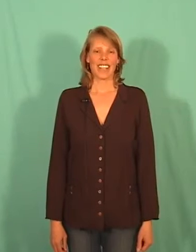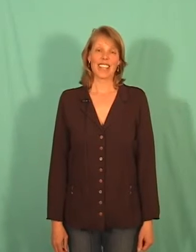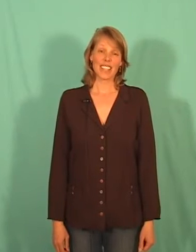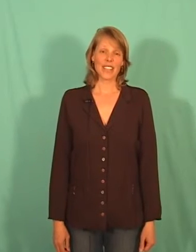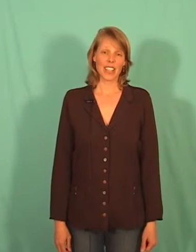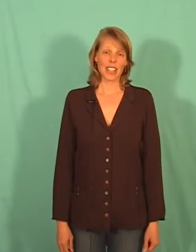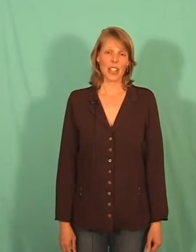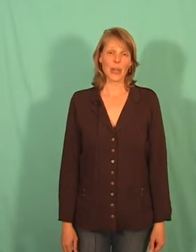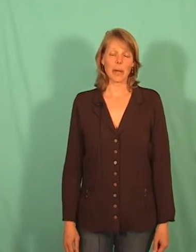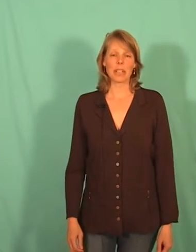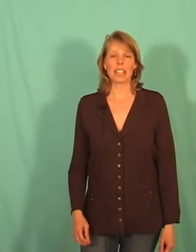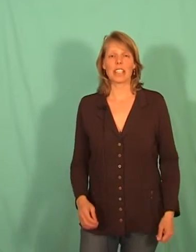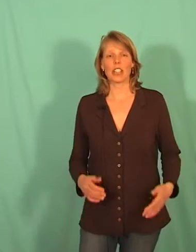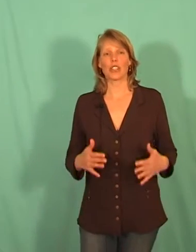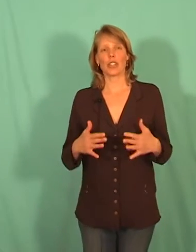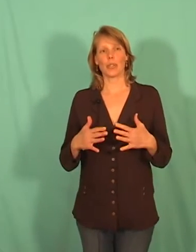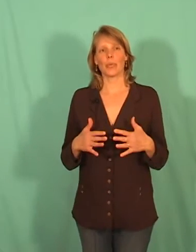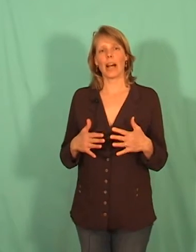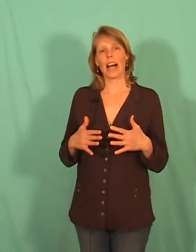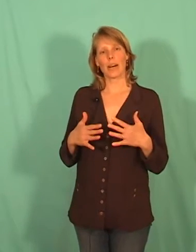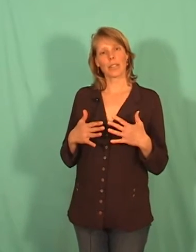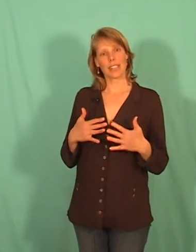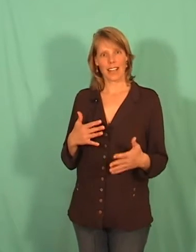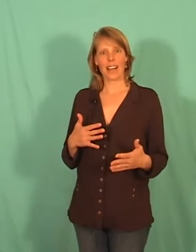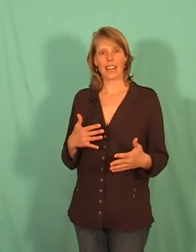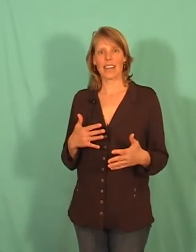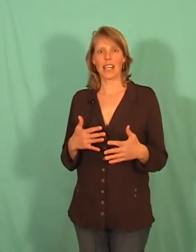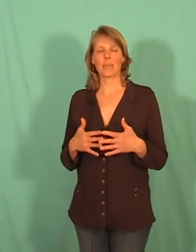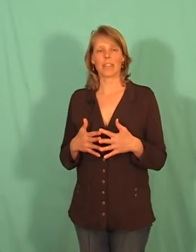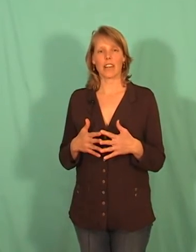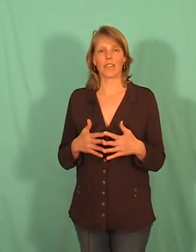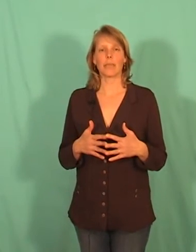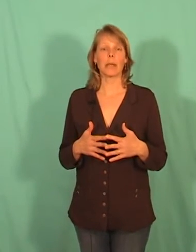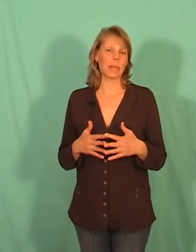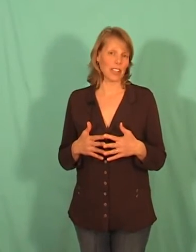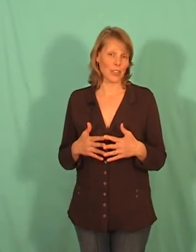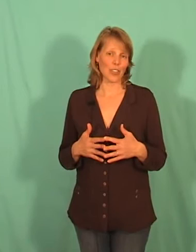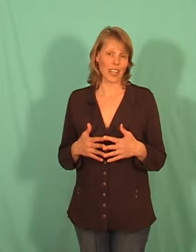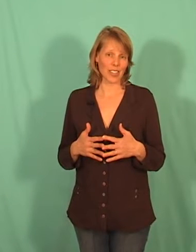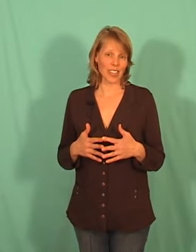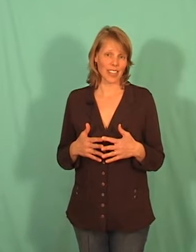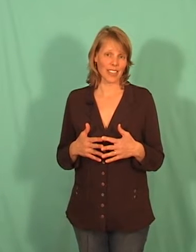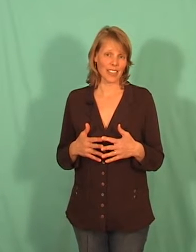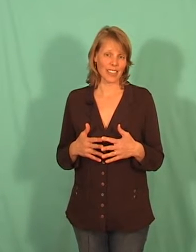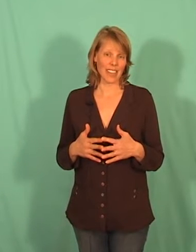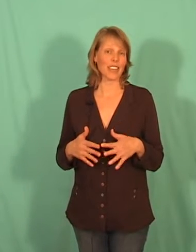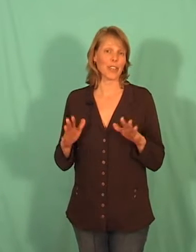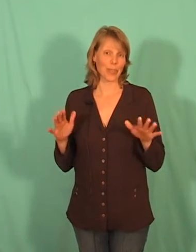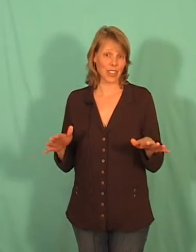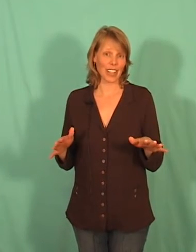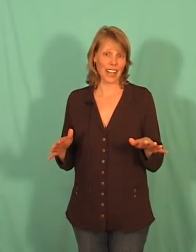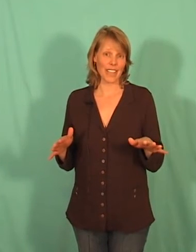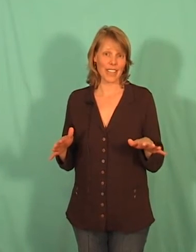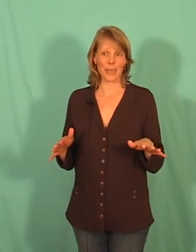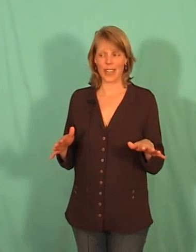In this video, I'm going to teach you how to sign the names of people in your child's life. And I think you're really going to have fun with